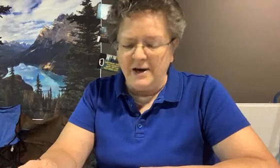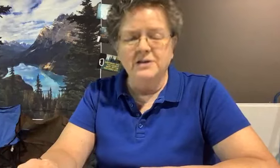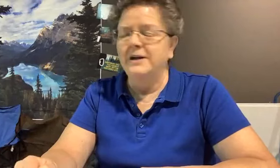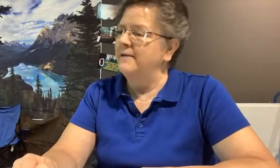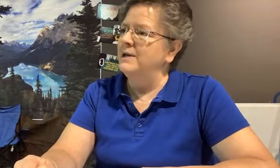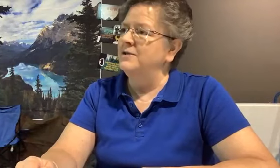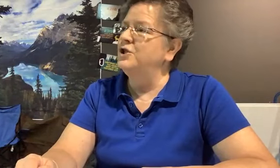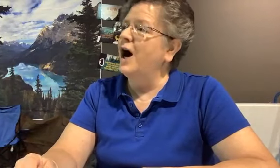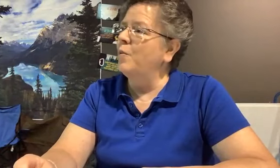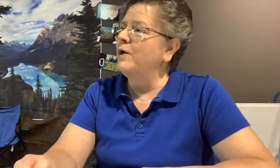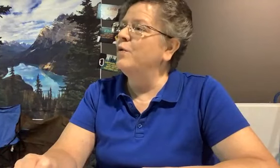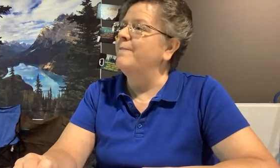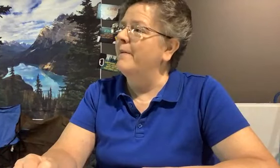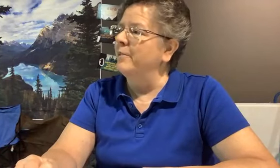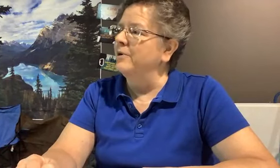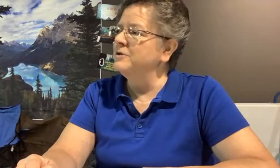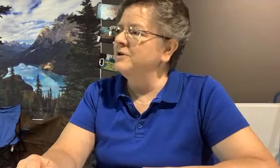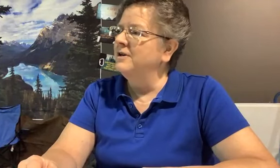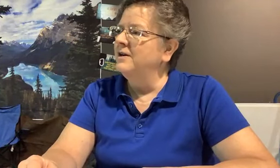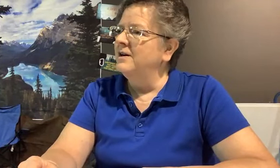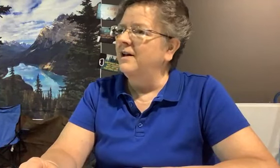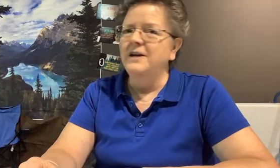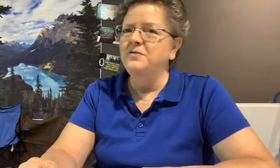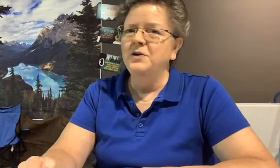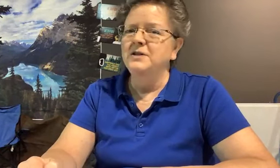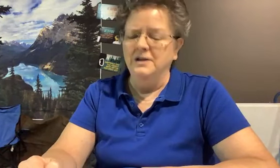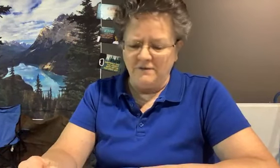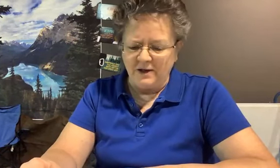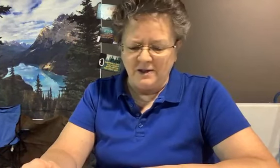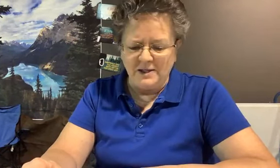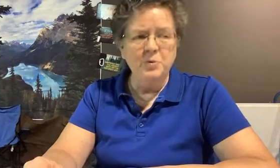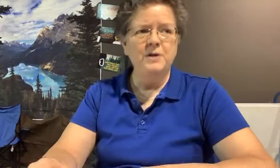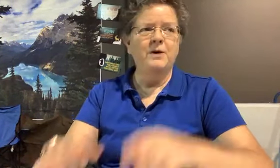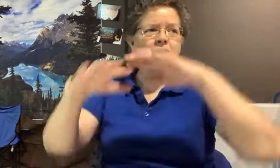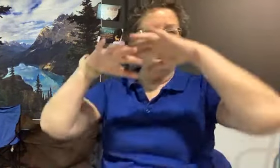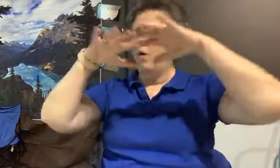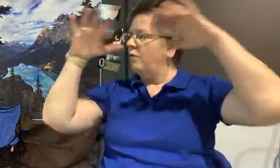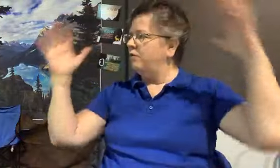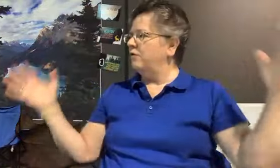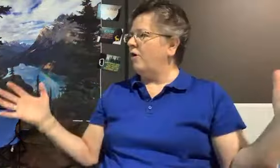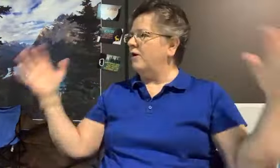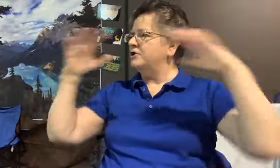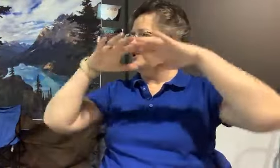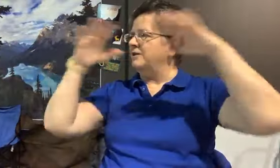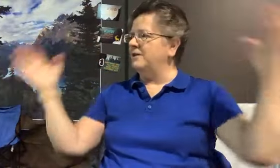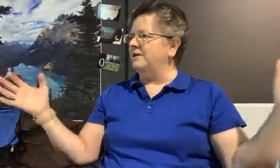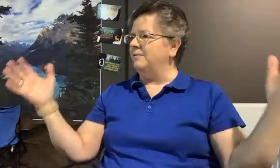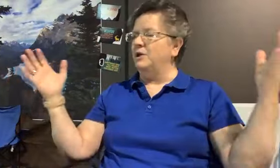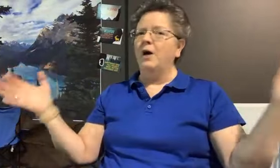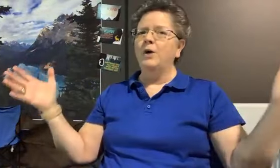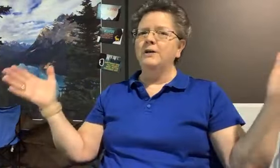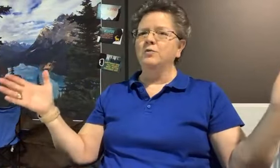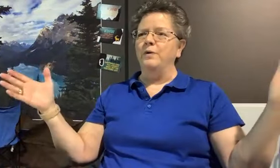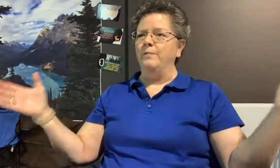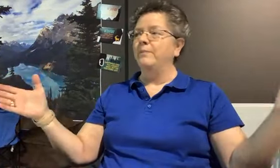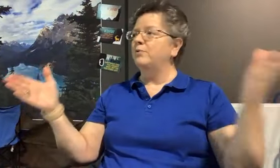Zechariah's name means Yahweh remembers. And that's very significant. That's pretty much the overarching theme. Yahweh is